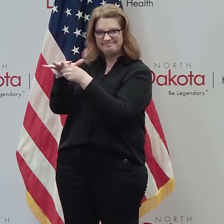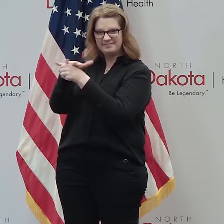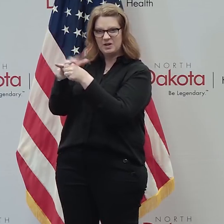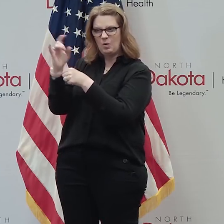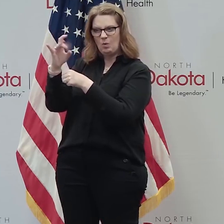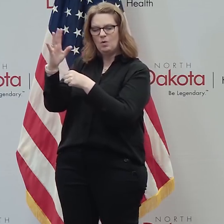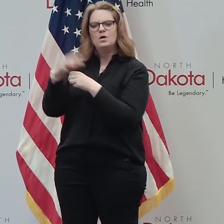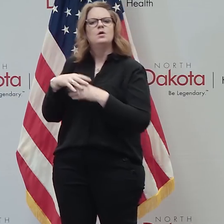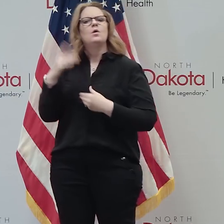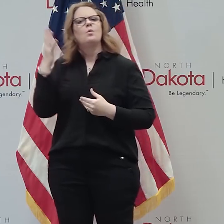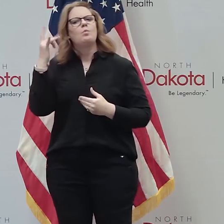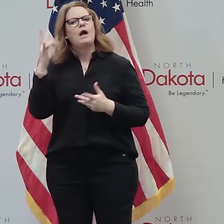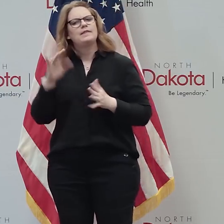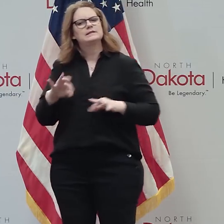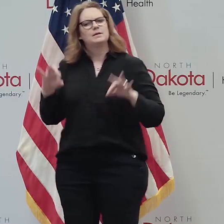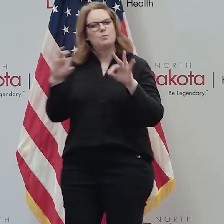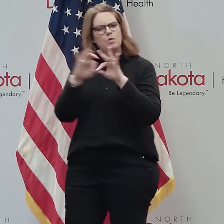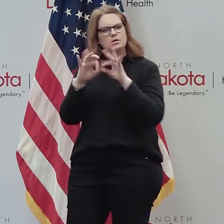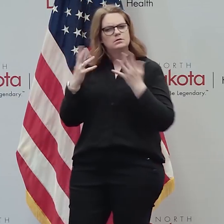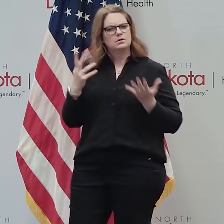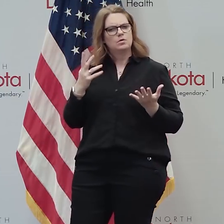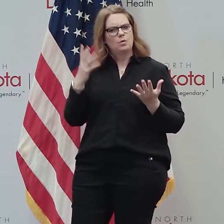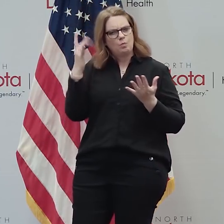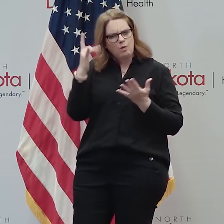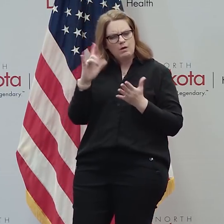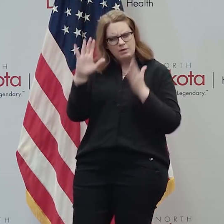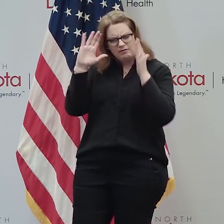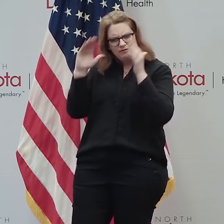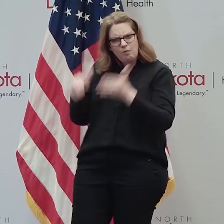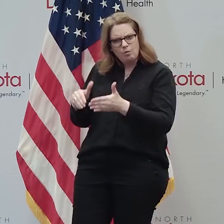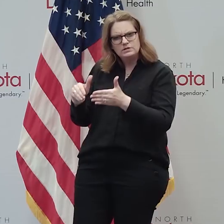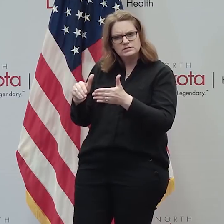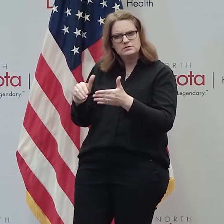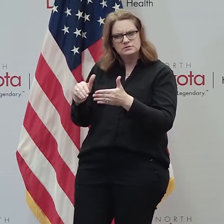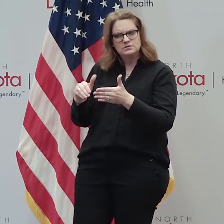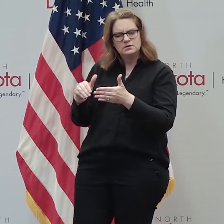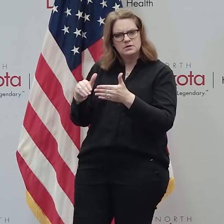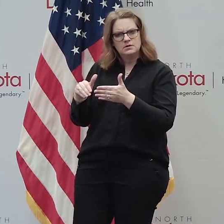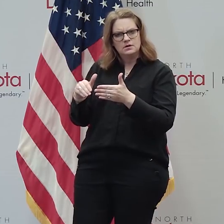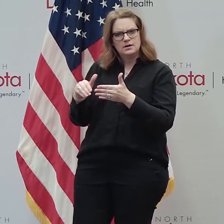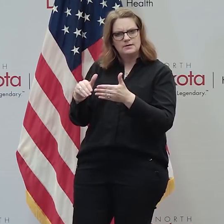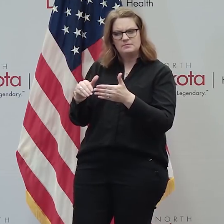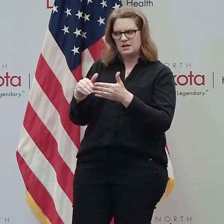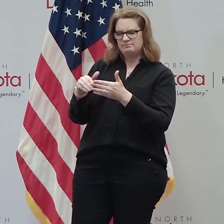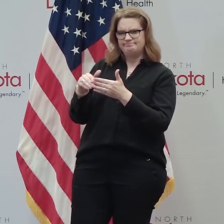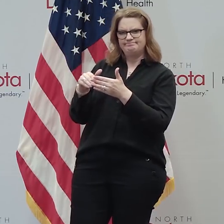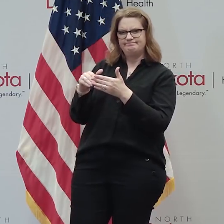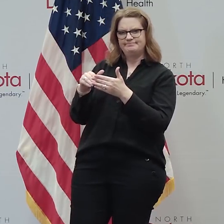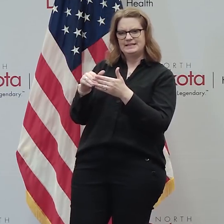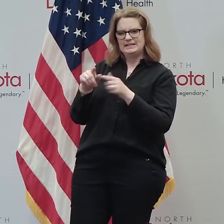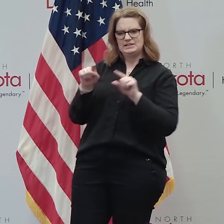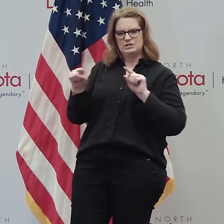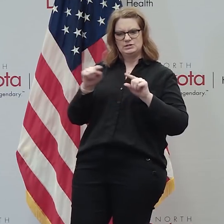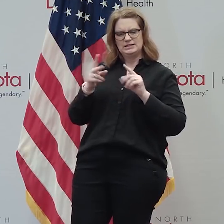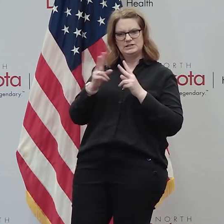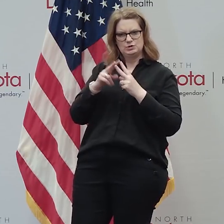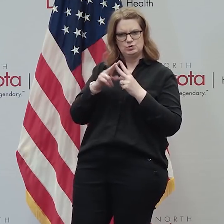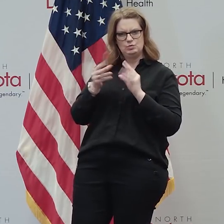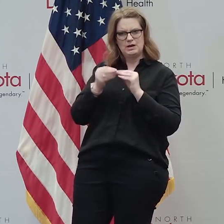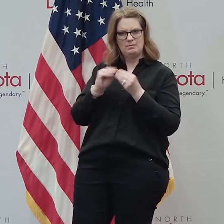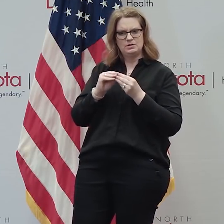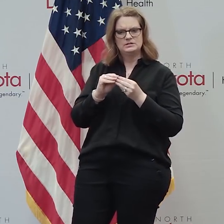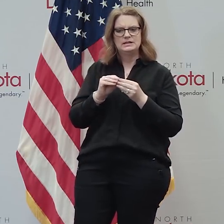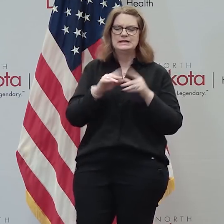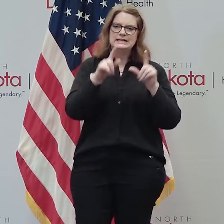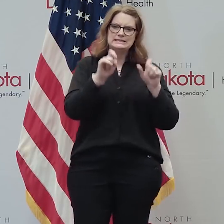Why this matters and why we pay a lot of attention to whether or not these two numbers we always lead with, which is our testing